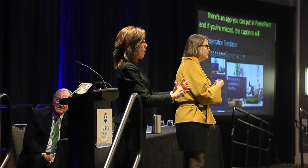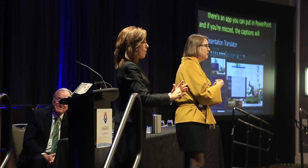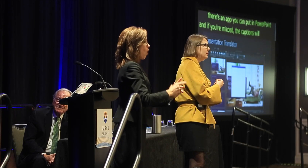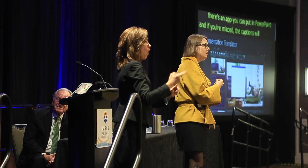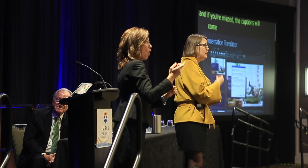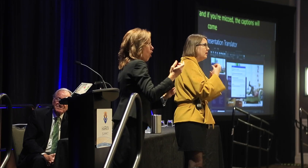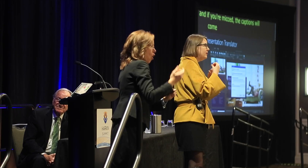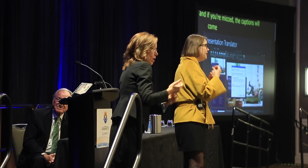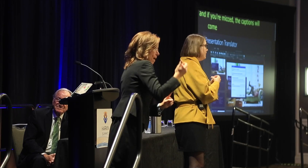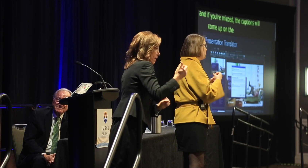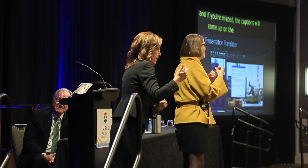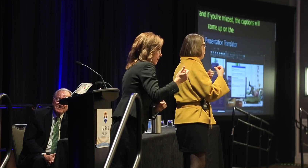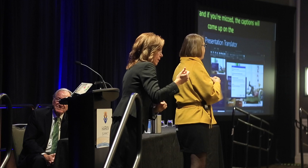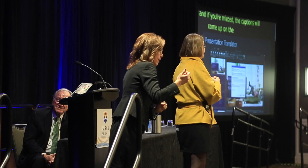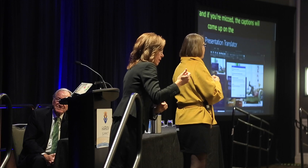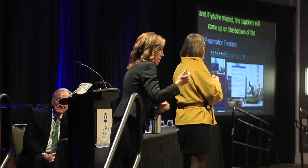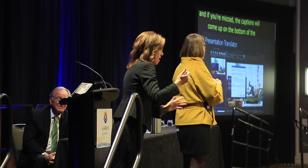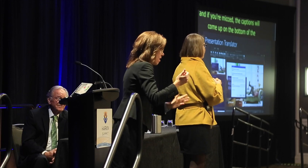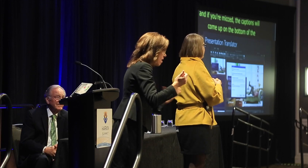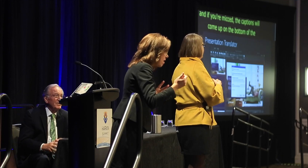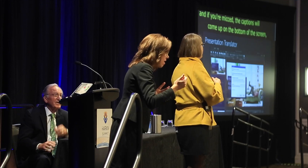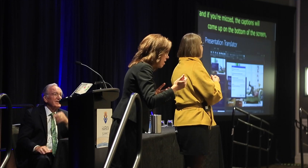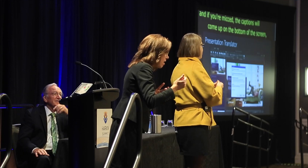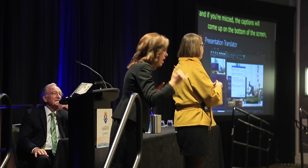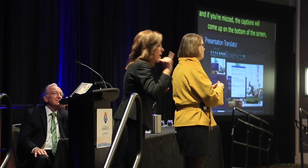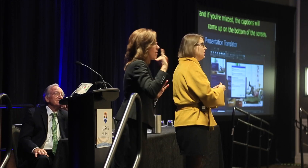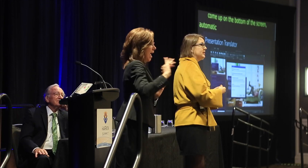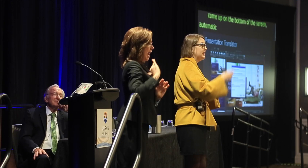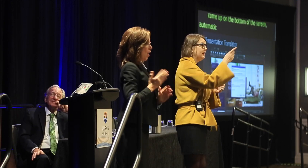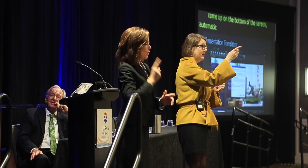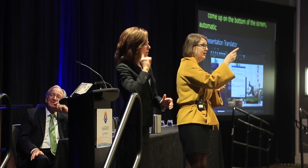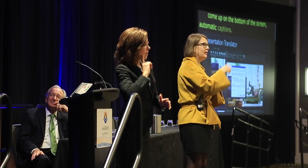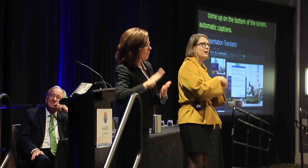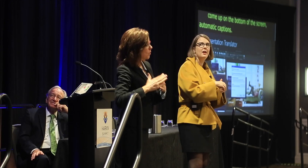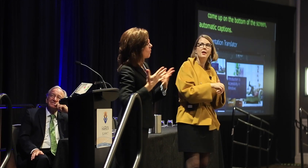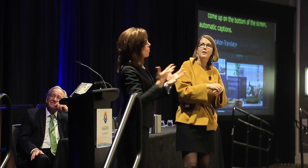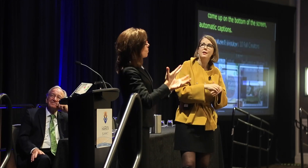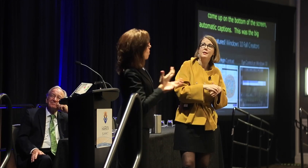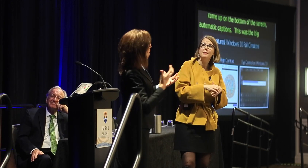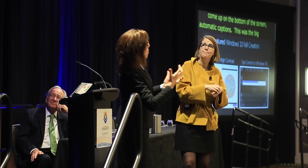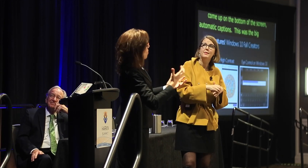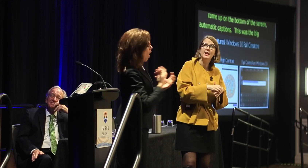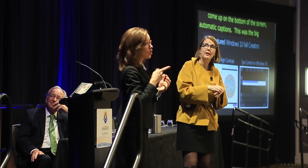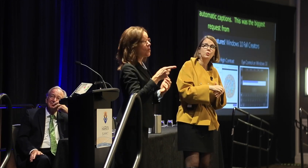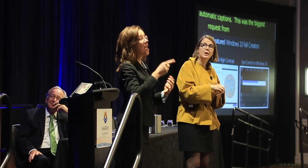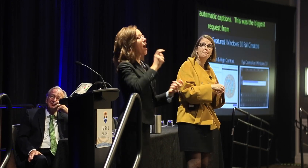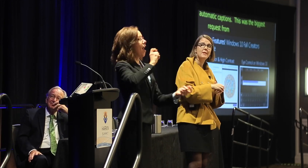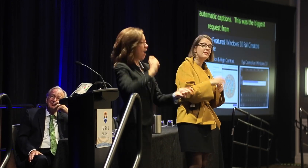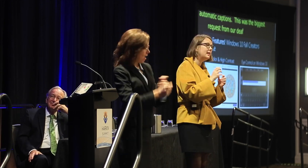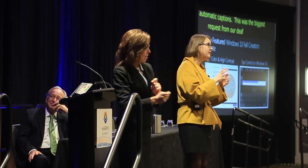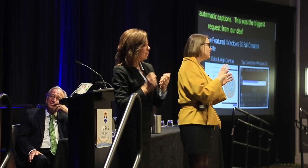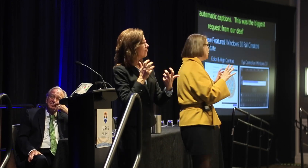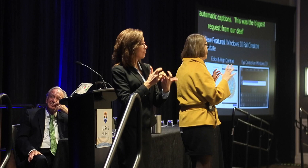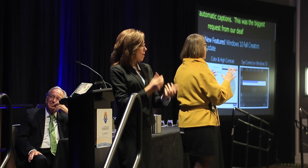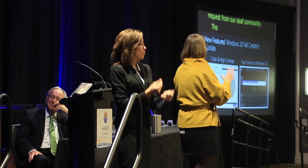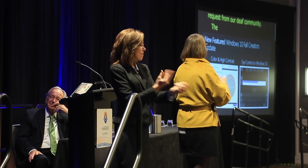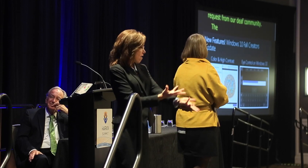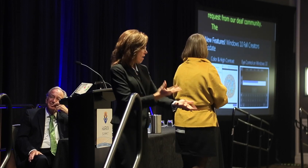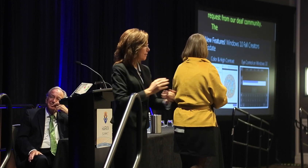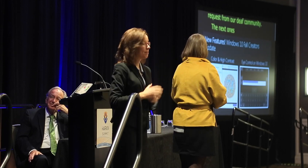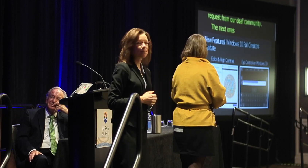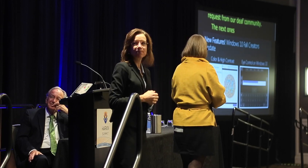captions. This was the biggest request from our deaf community. The next one, and these